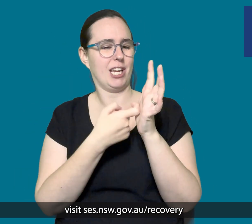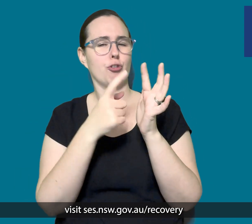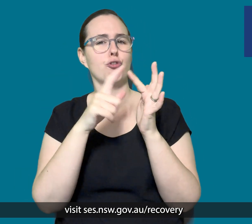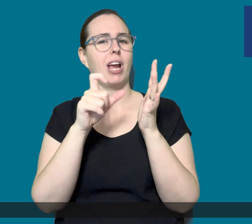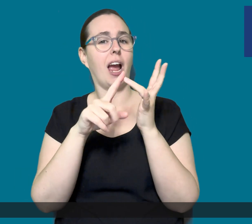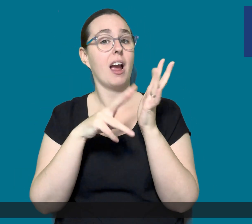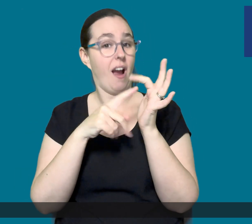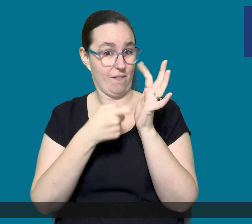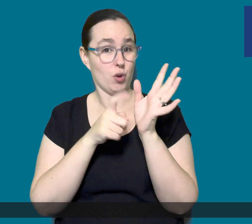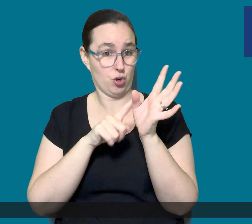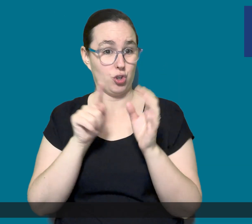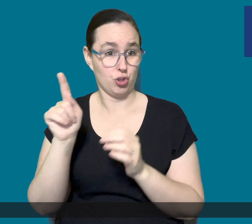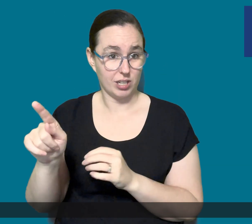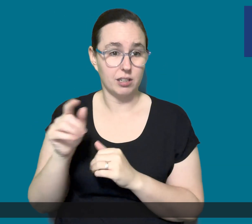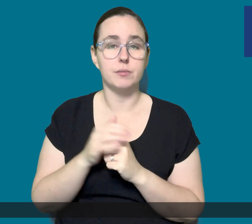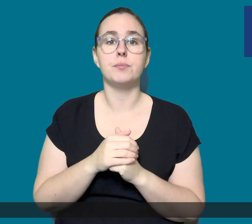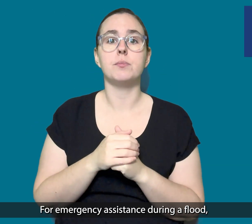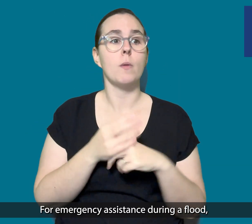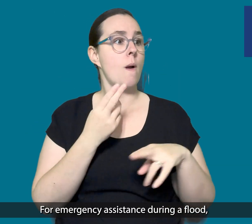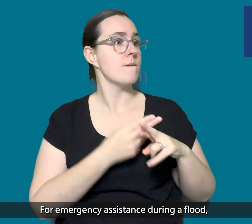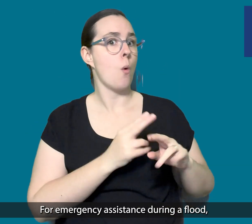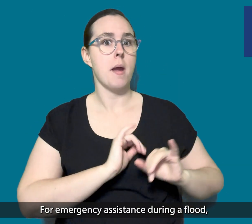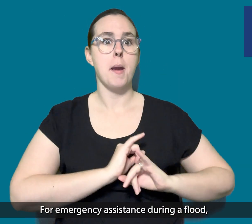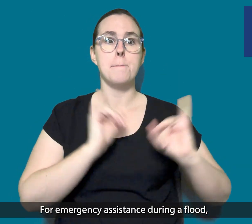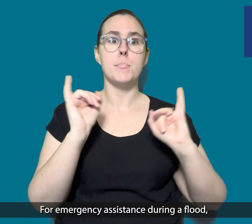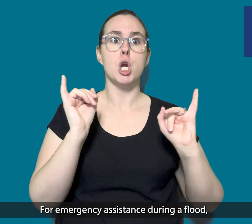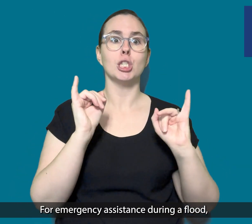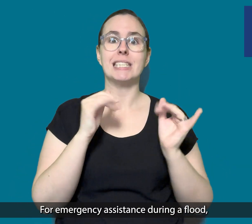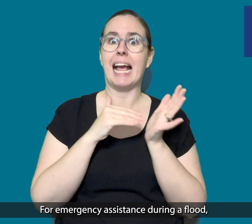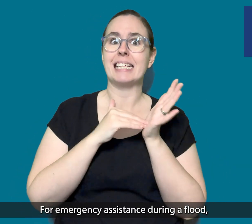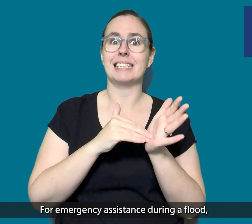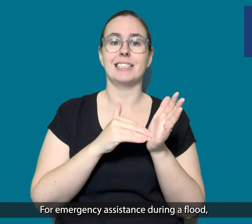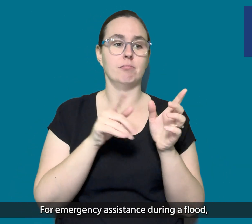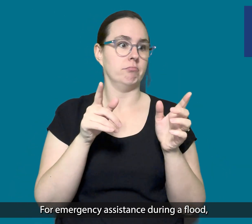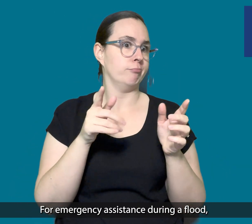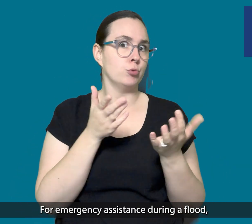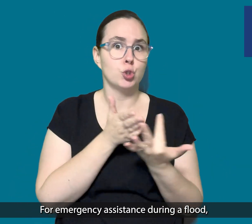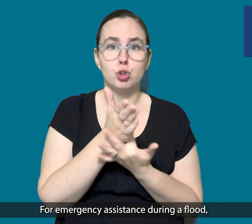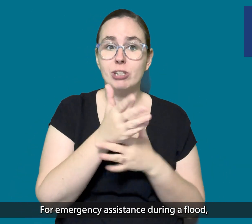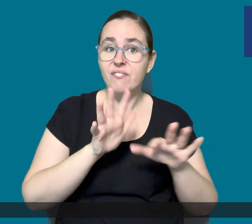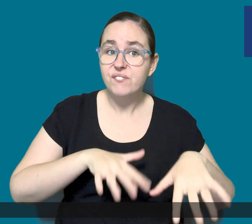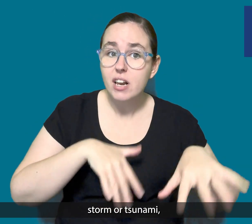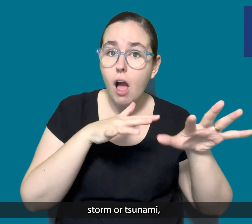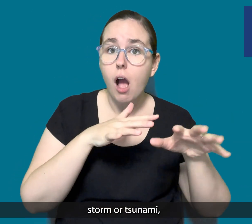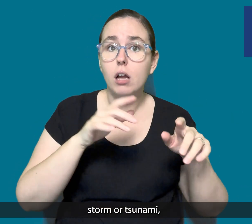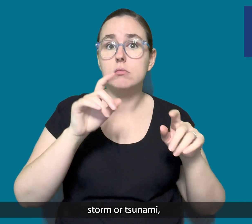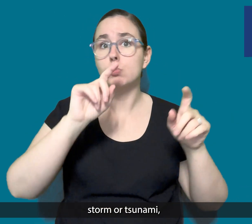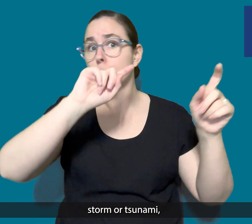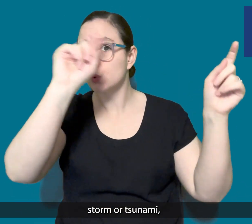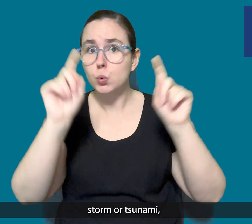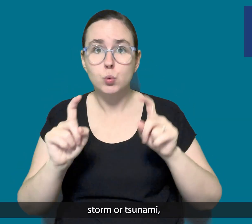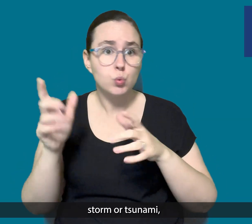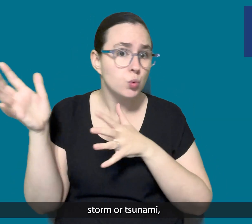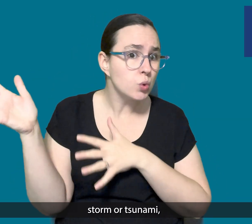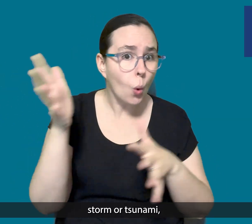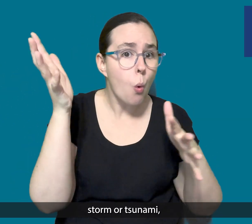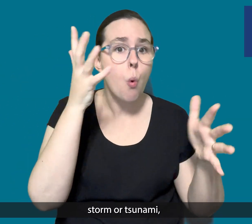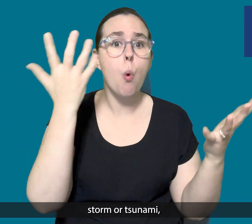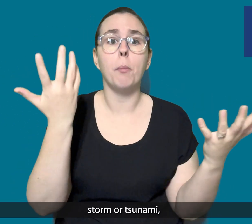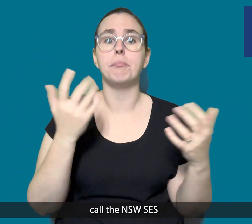ses.newsouthwales.gov.au/recovery. For emergency assistance during a flood, storm or tsunami, call